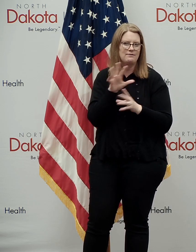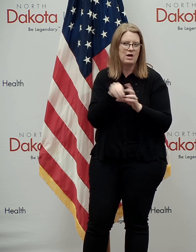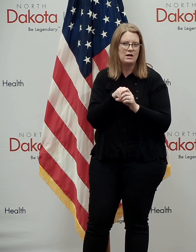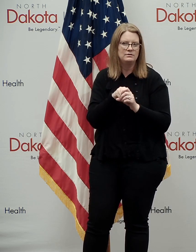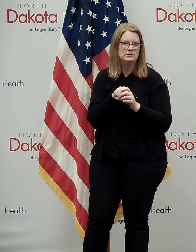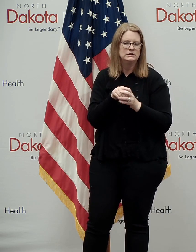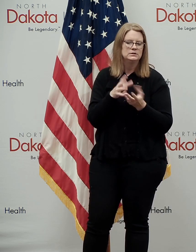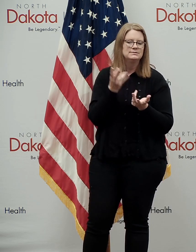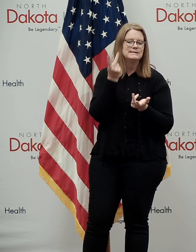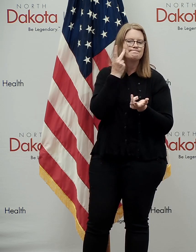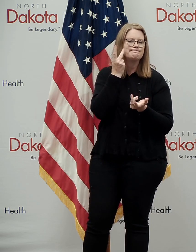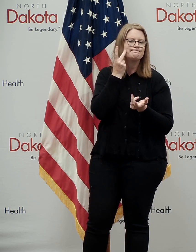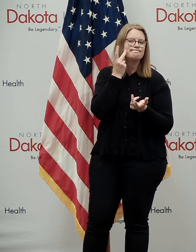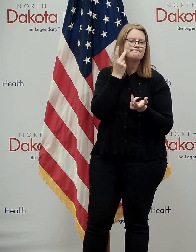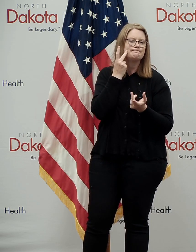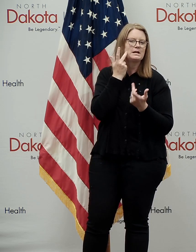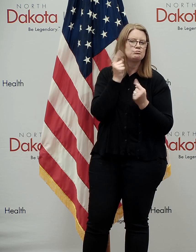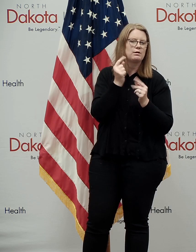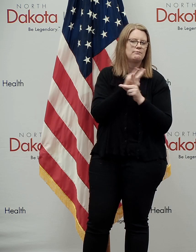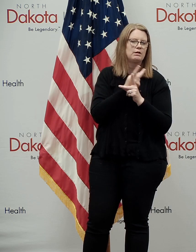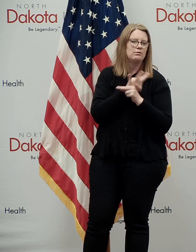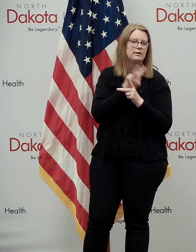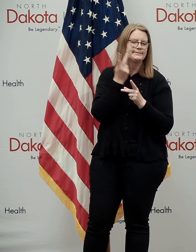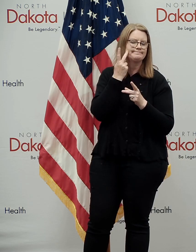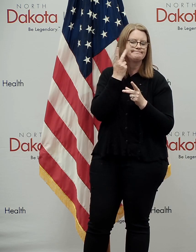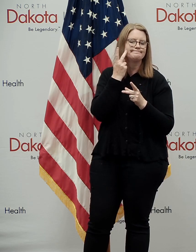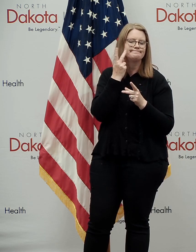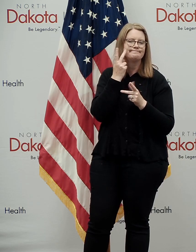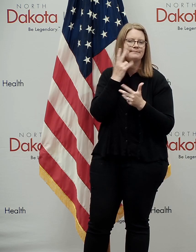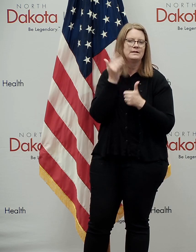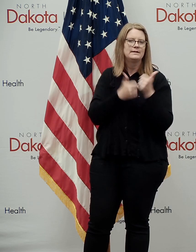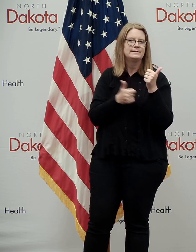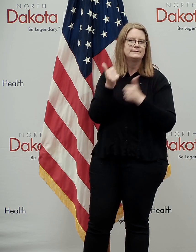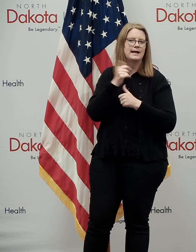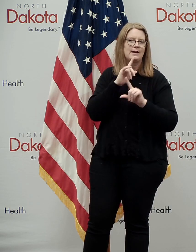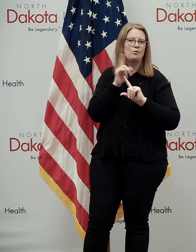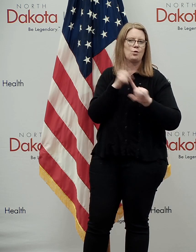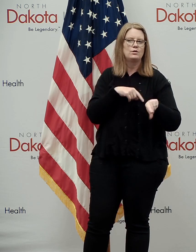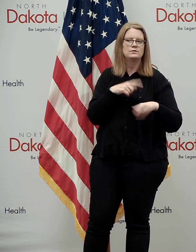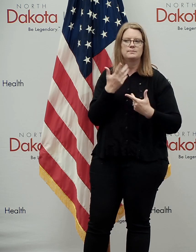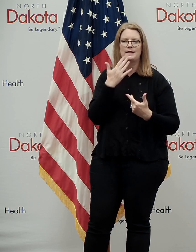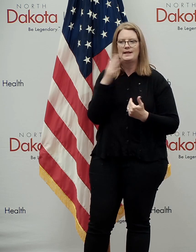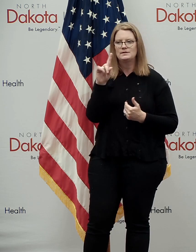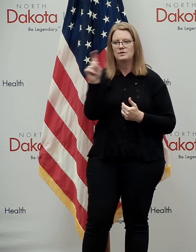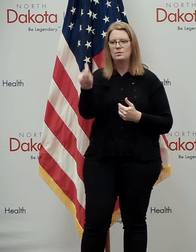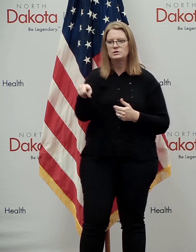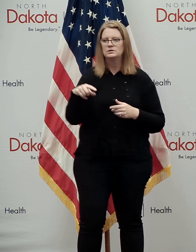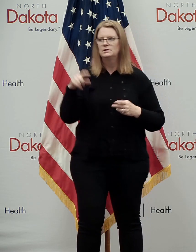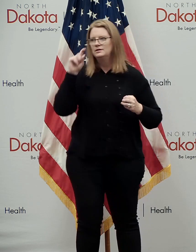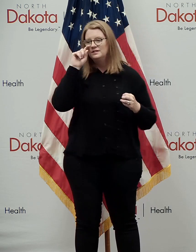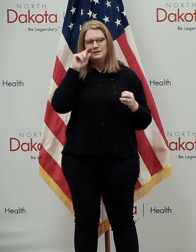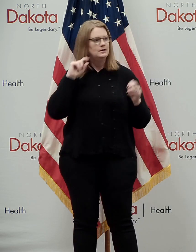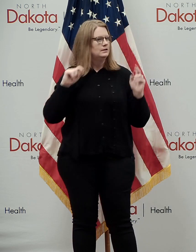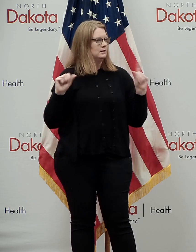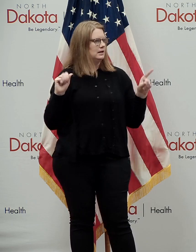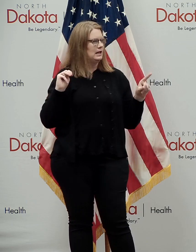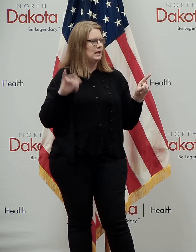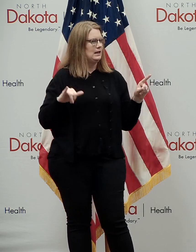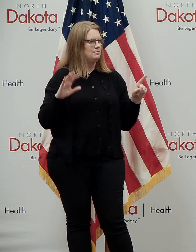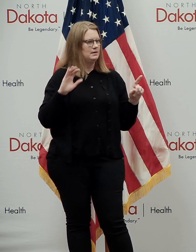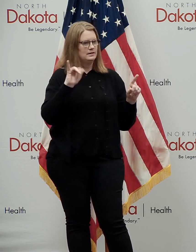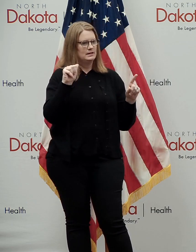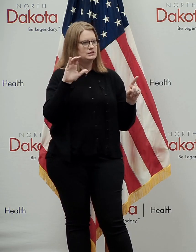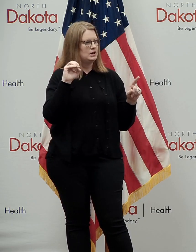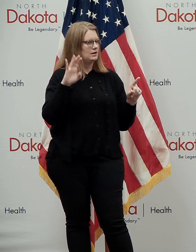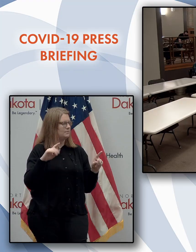early innings of trying to sort through those executive orders, but thanks for the question. I'm going to go Amy and then